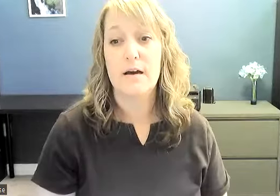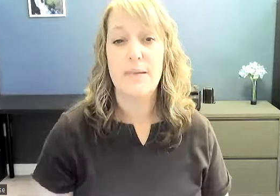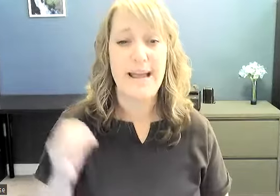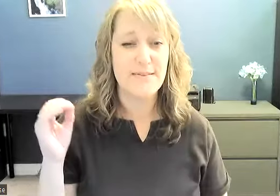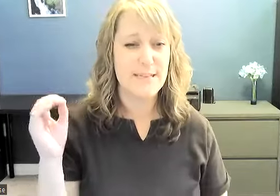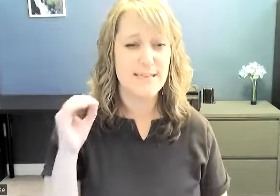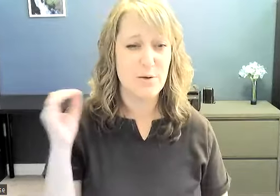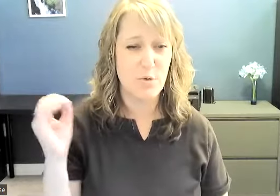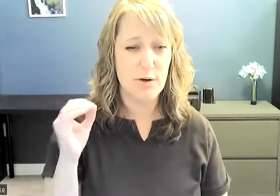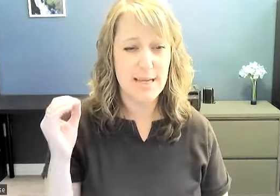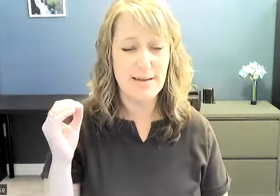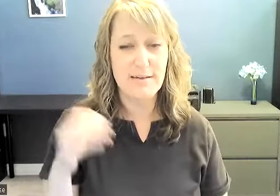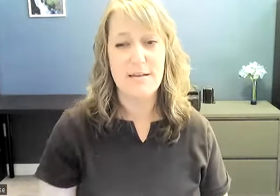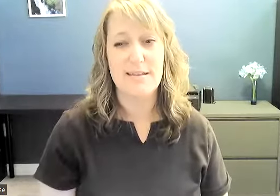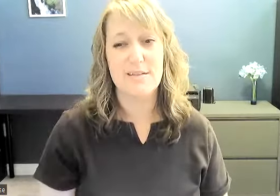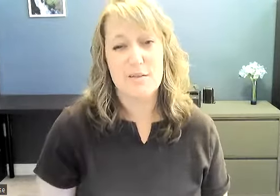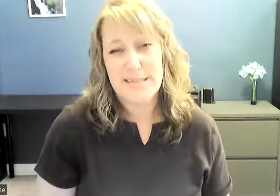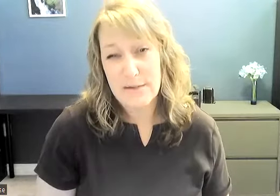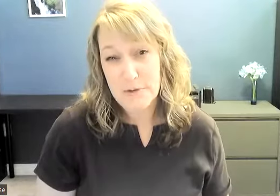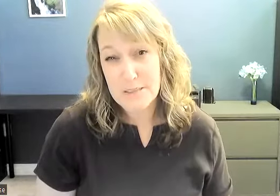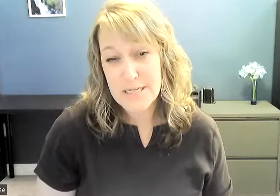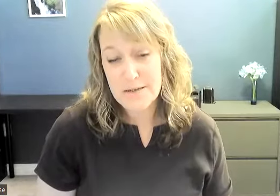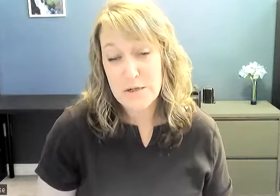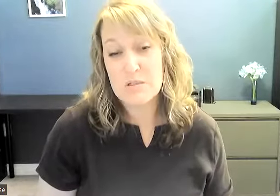I have seen it signed Oregon. That's also the sign for Ontario. So